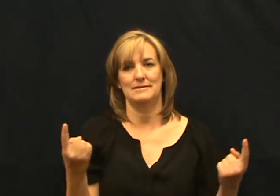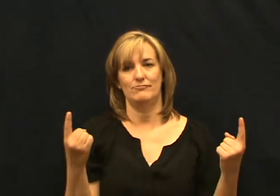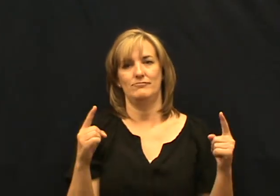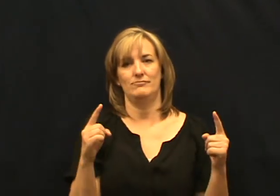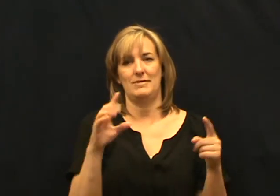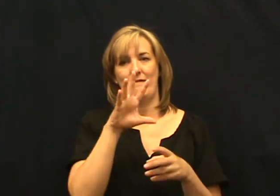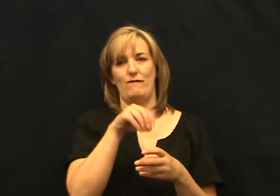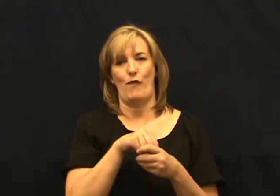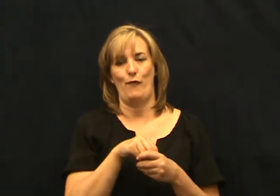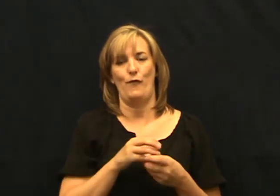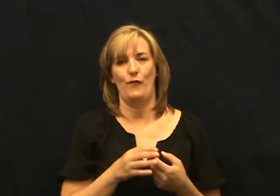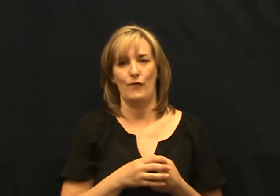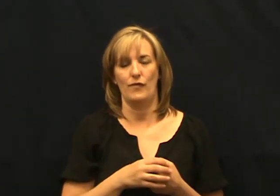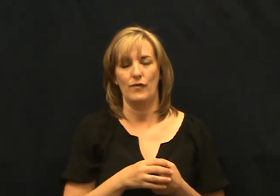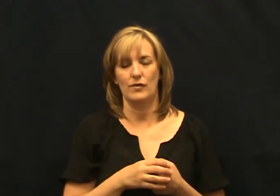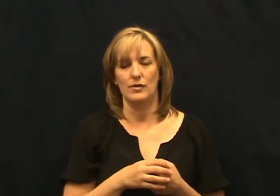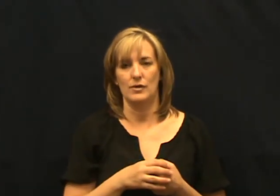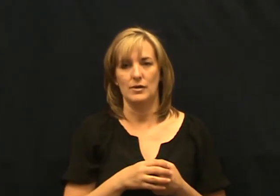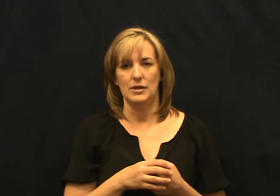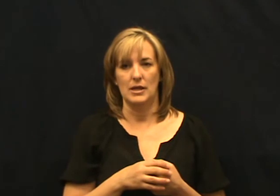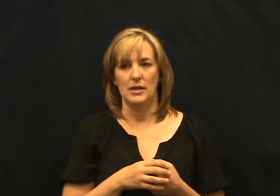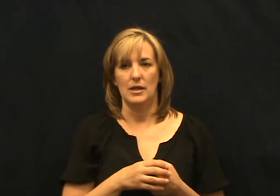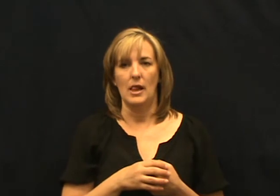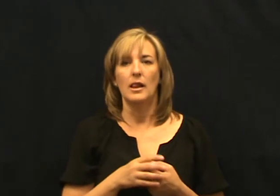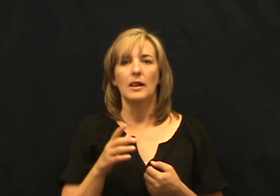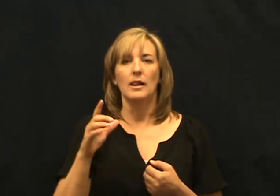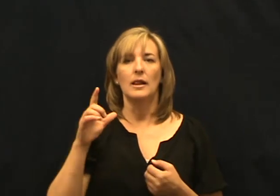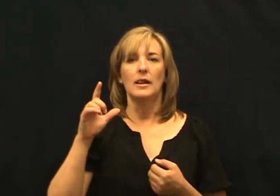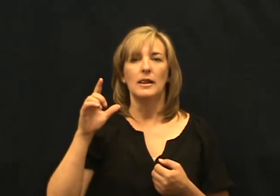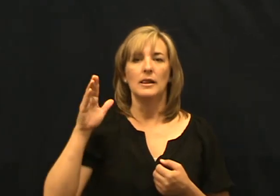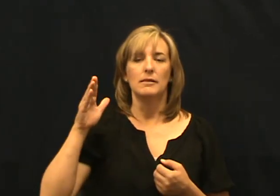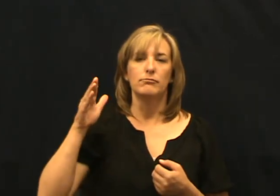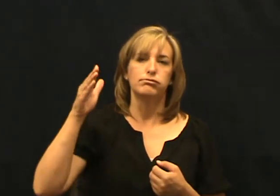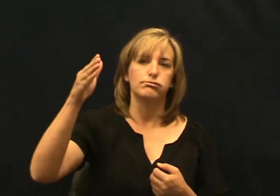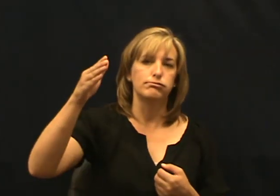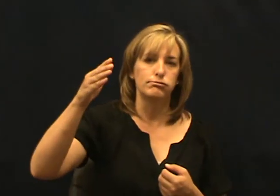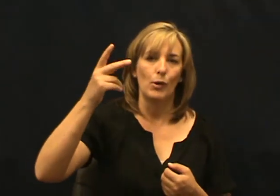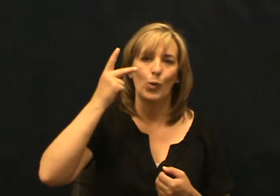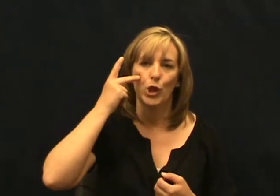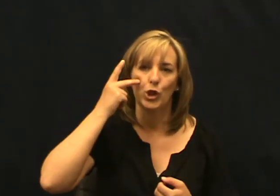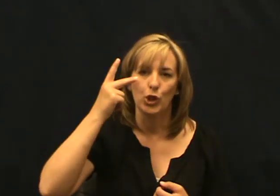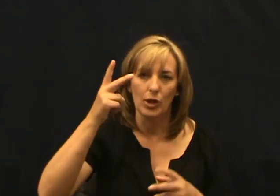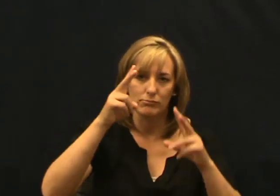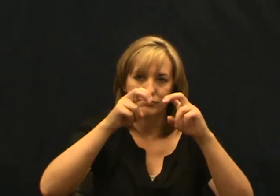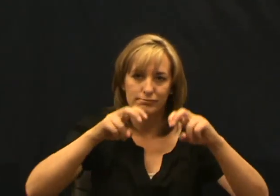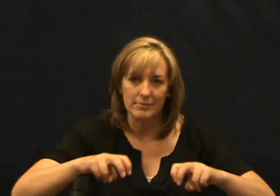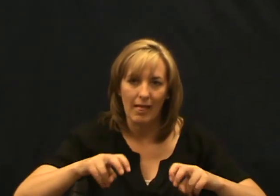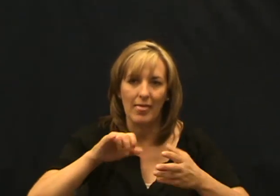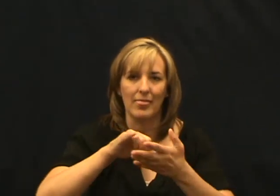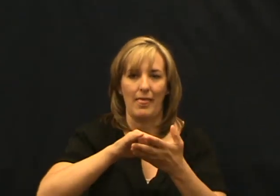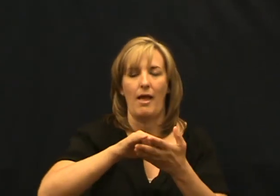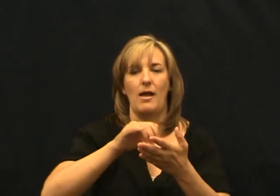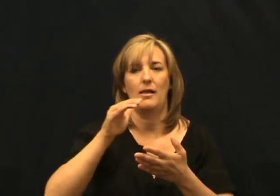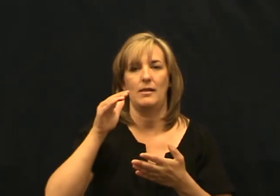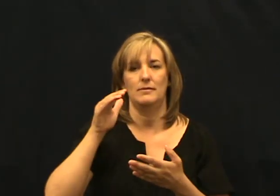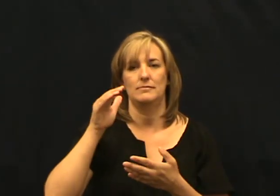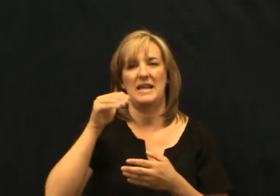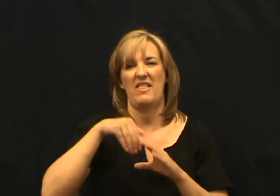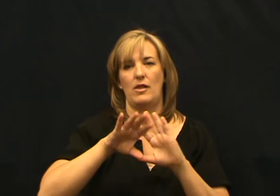once again, we'll look at that both in terms of timing and types of estimates later on in the course.